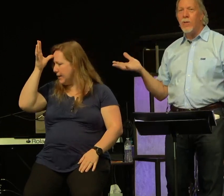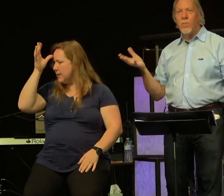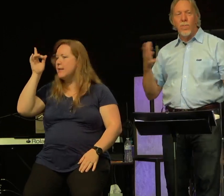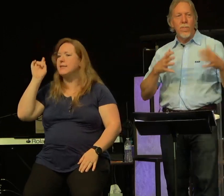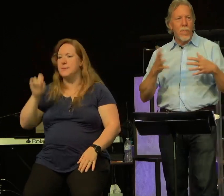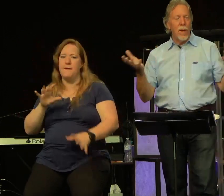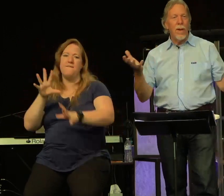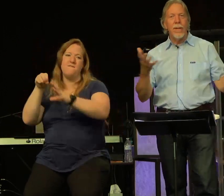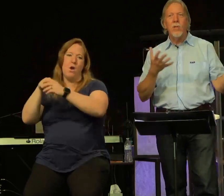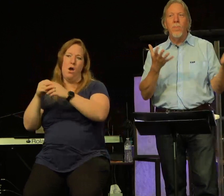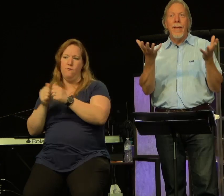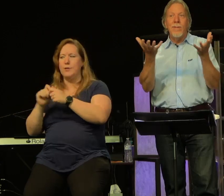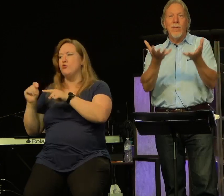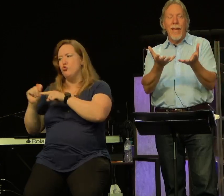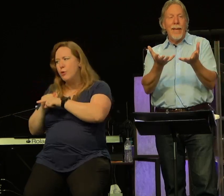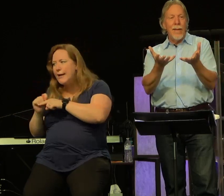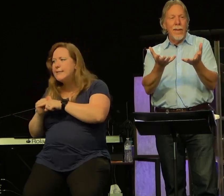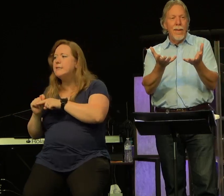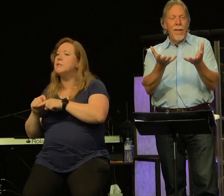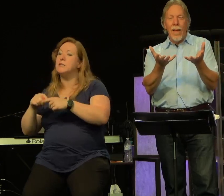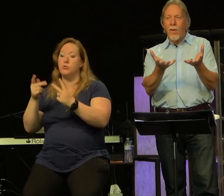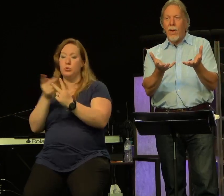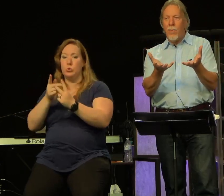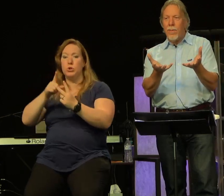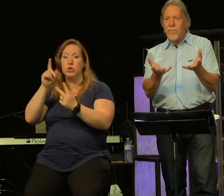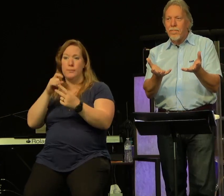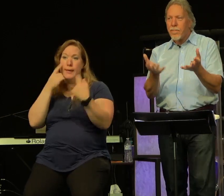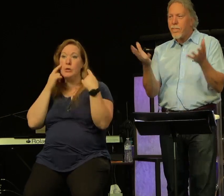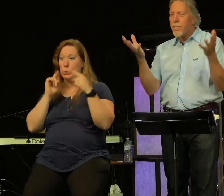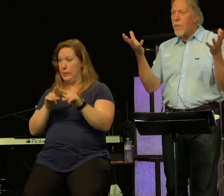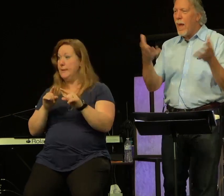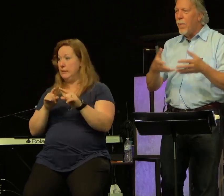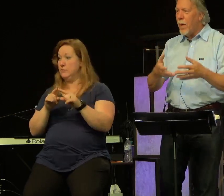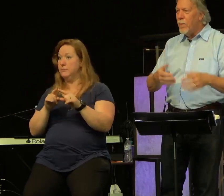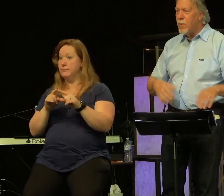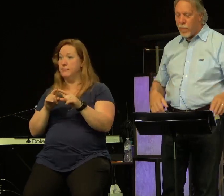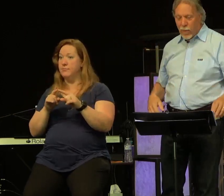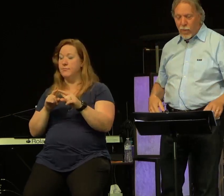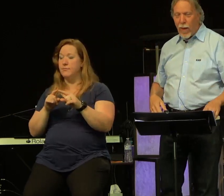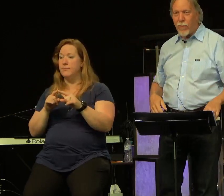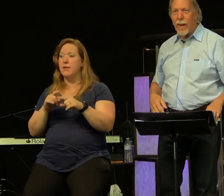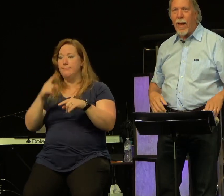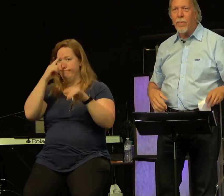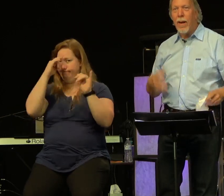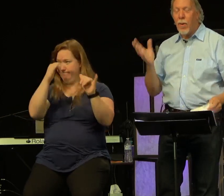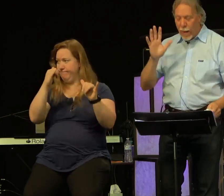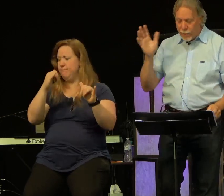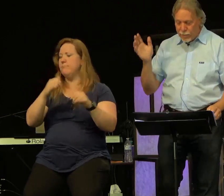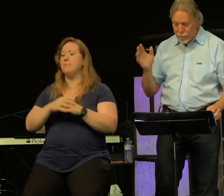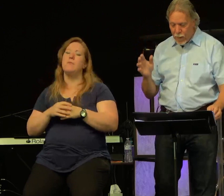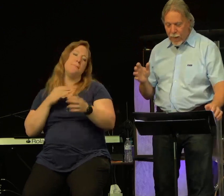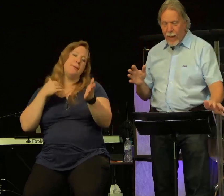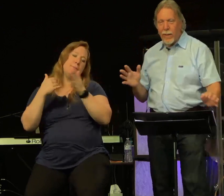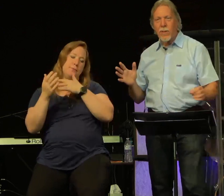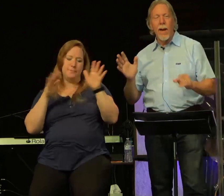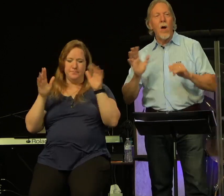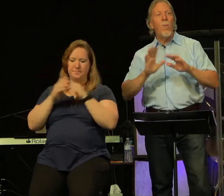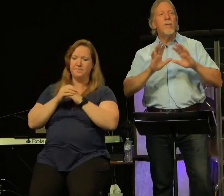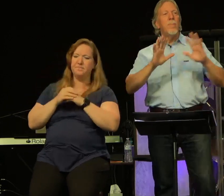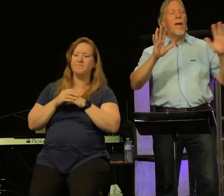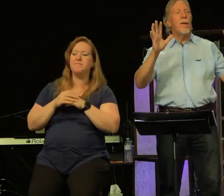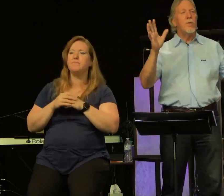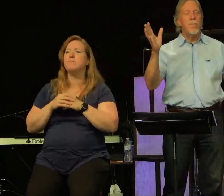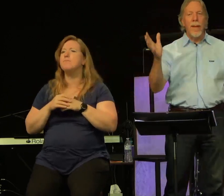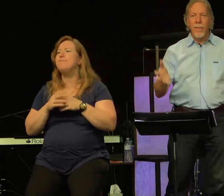think they should be in sync, in agreement, and both should be involved in that. But anyway, it's not